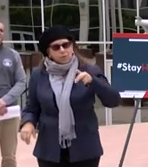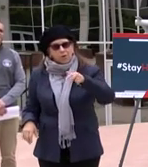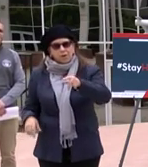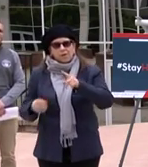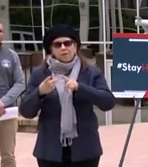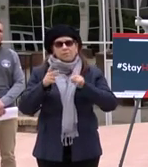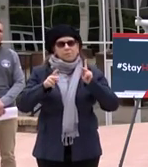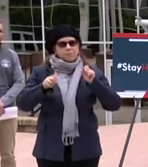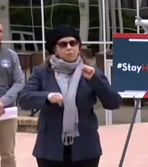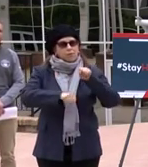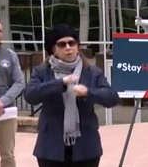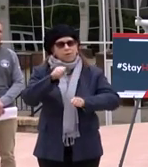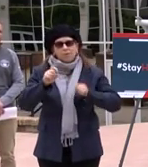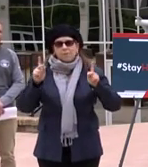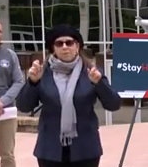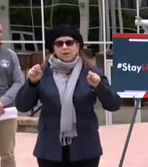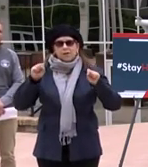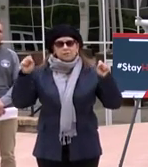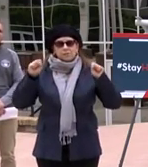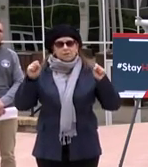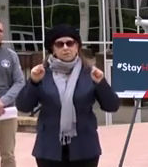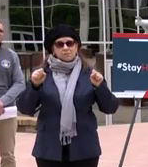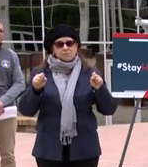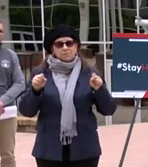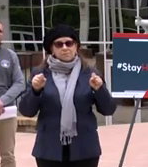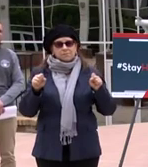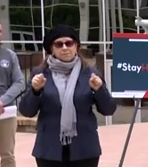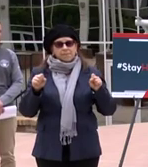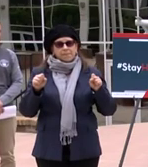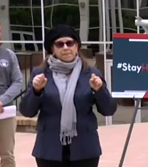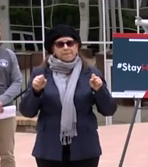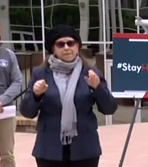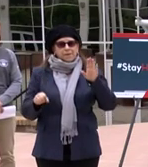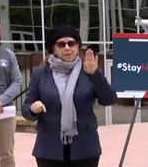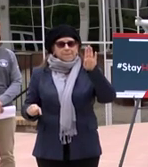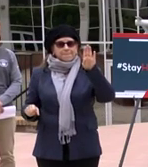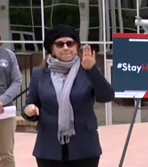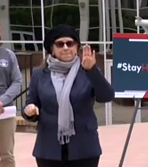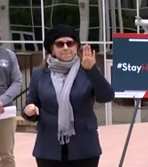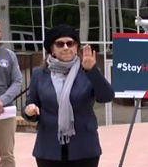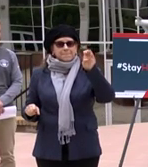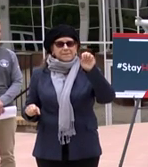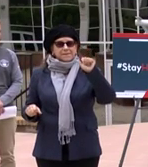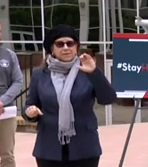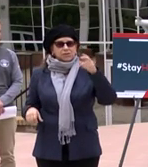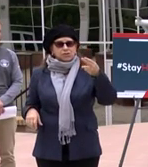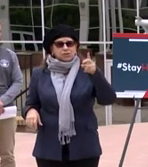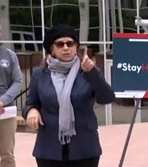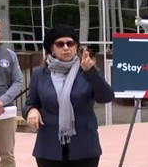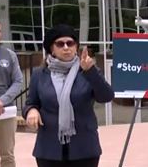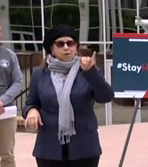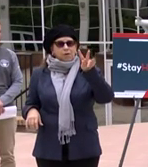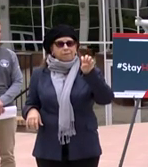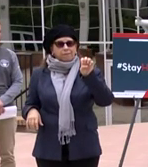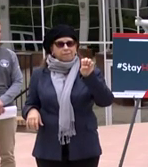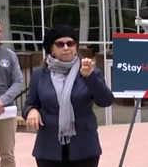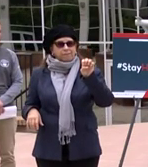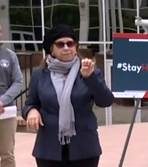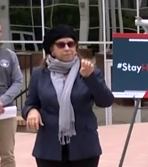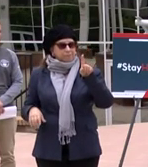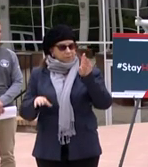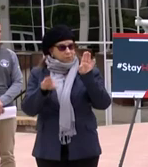to consider closing Beach Drive on a more permanent basis during the emergency? I have not. We will continue